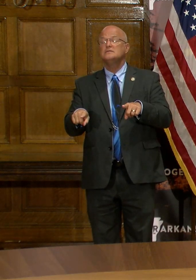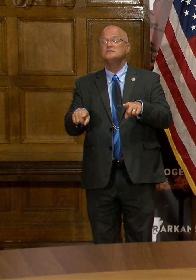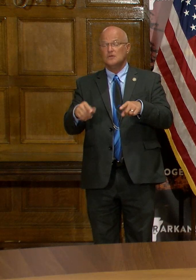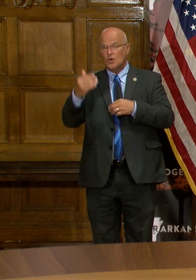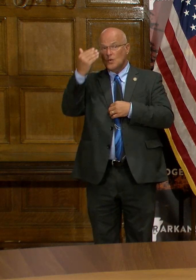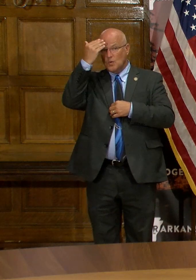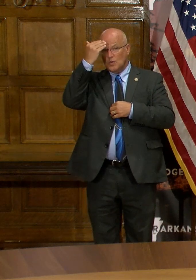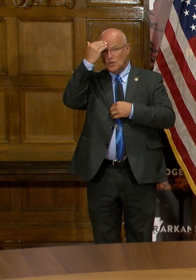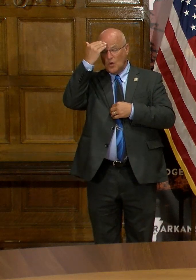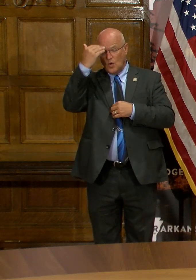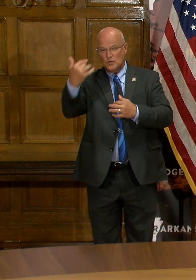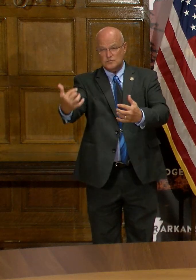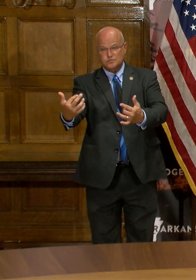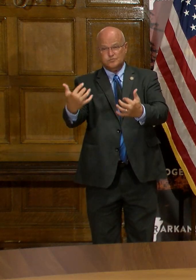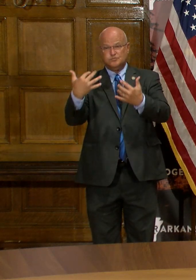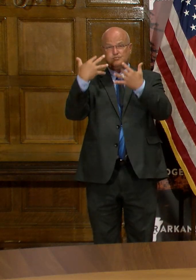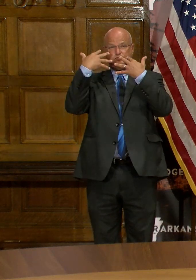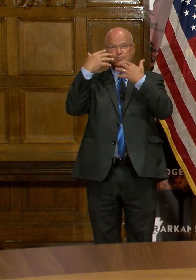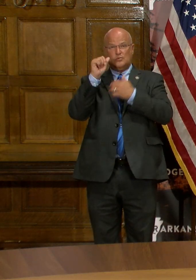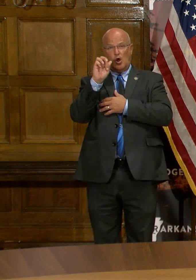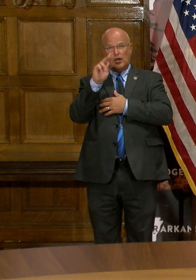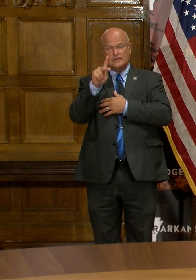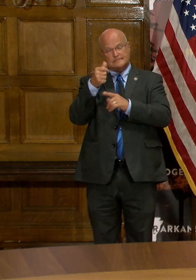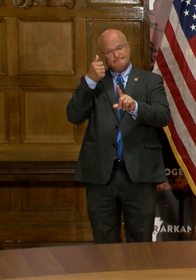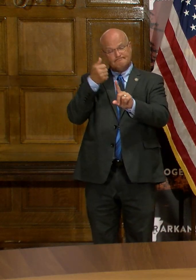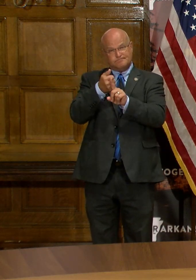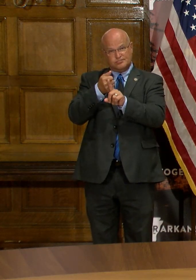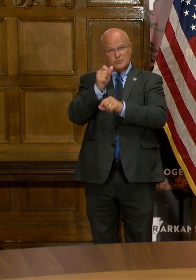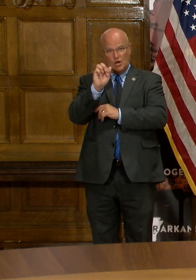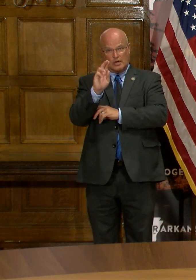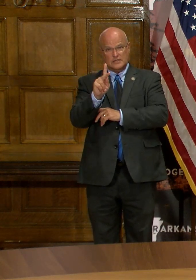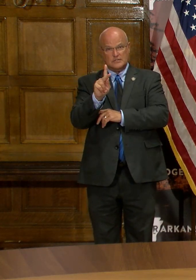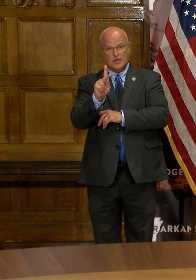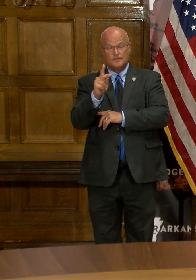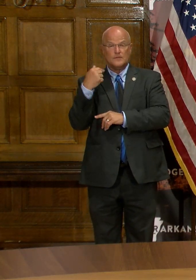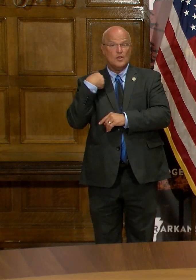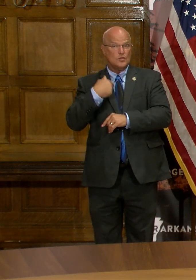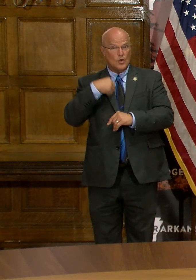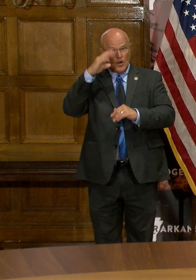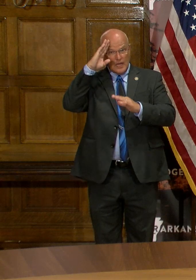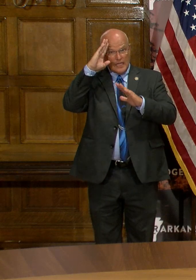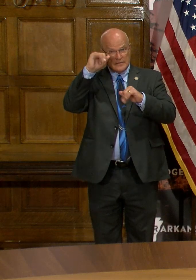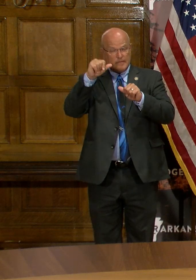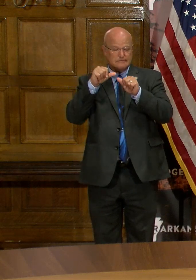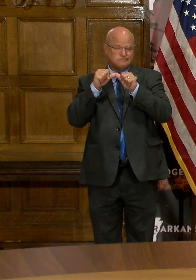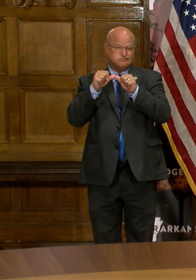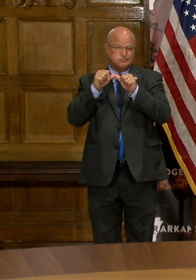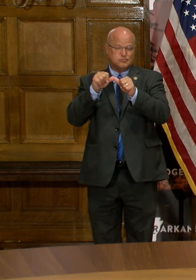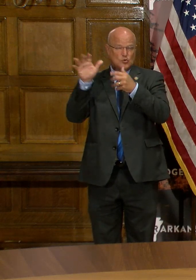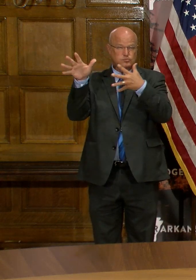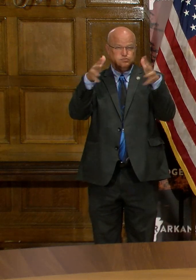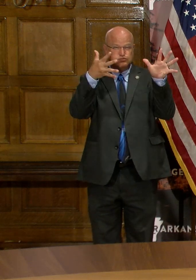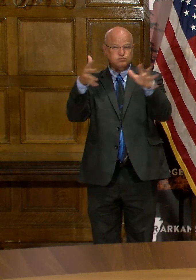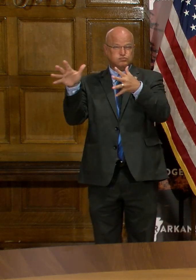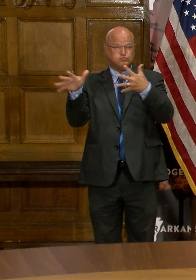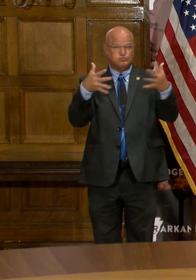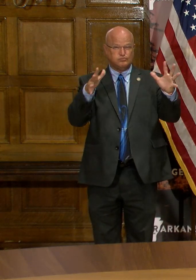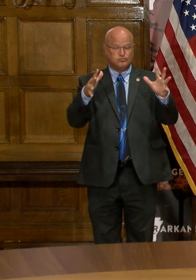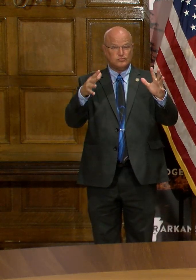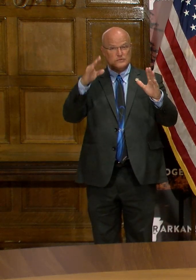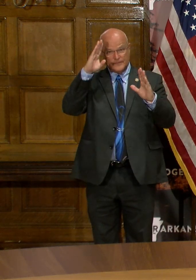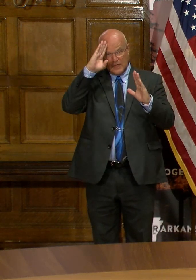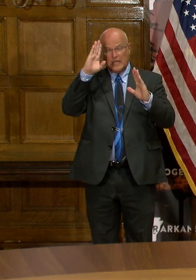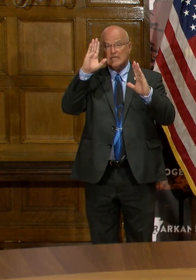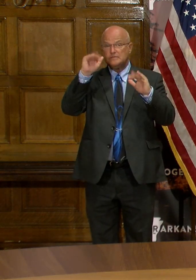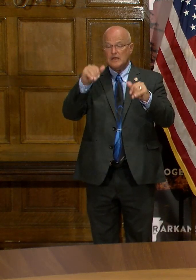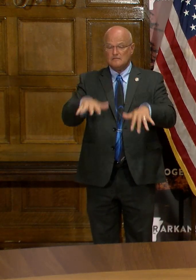come into Arkansas and impact our state. We're expecting sustained high winds. We're